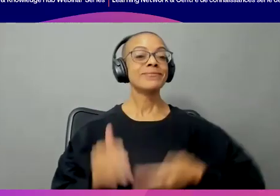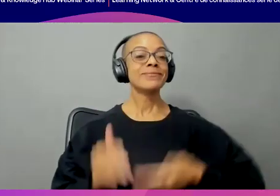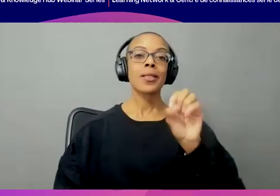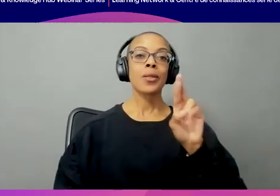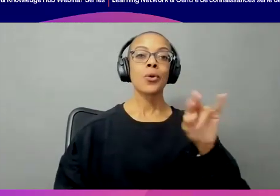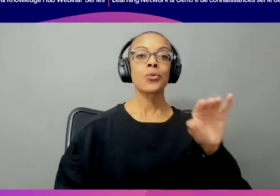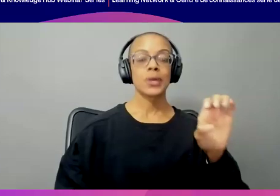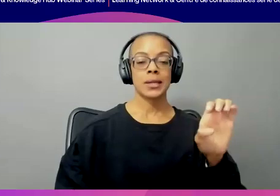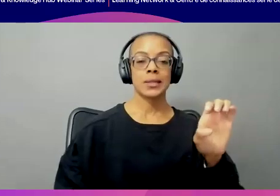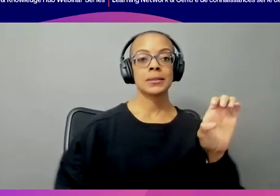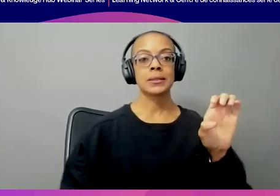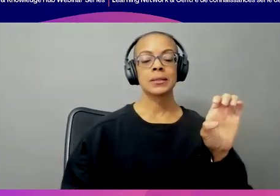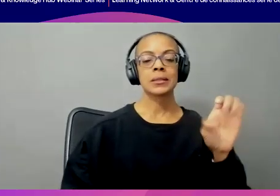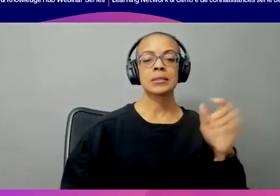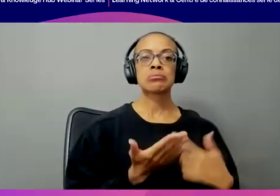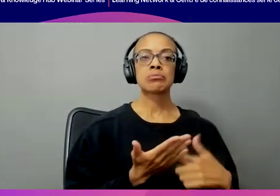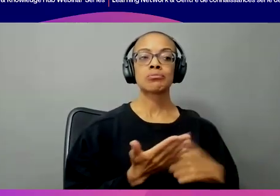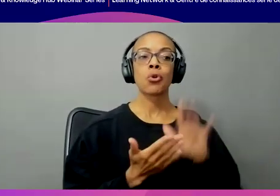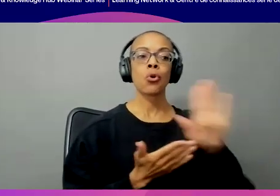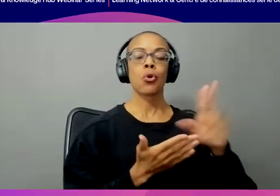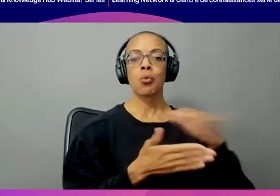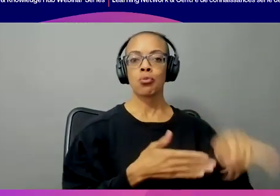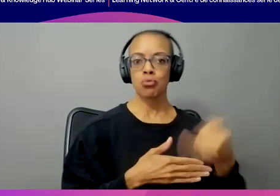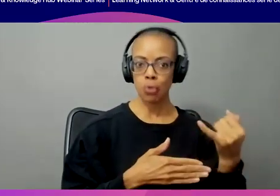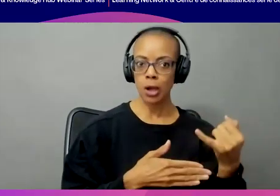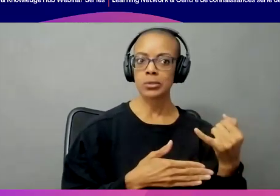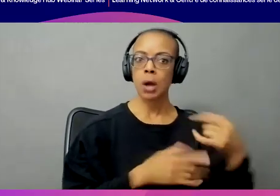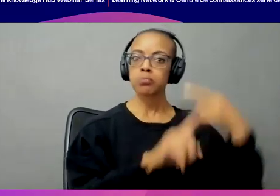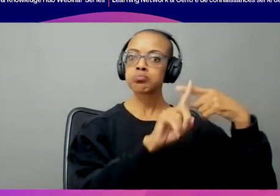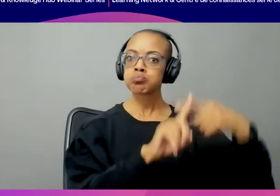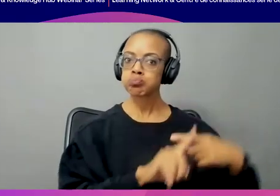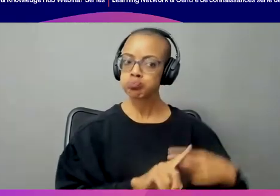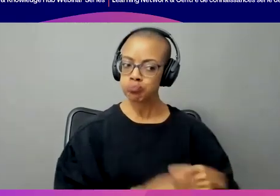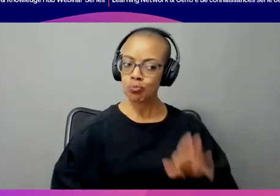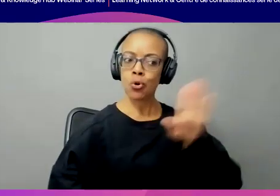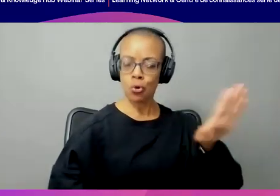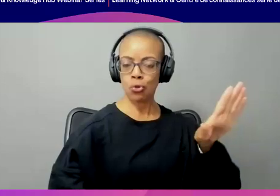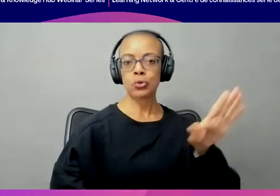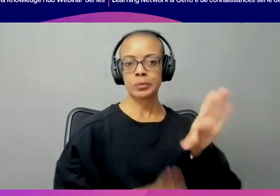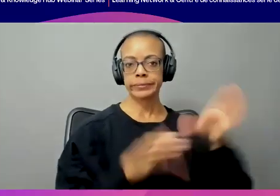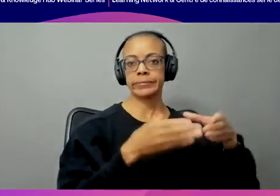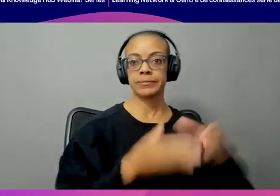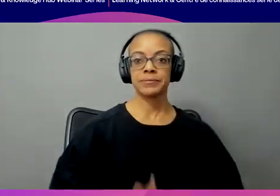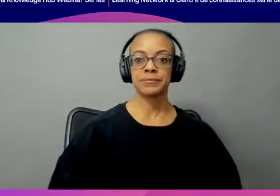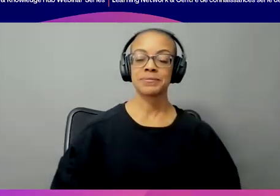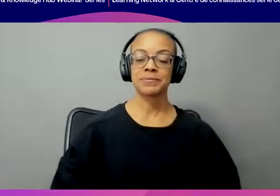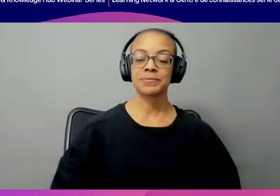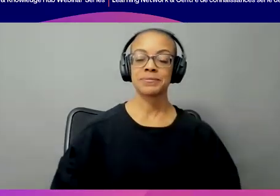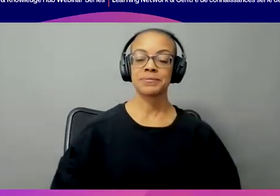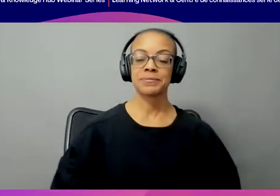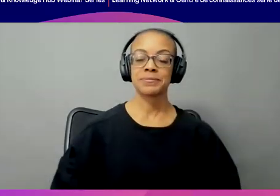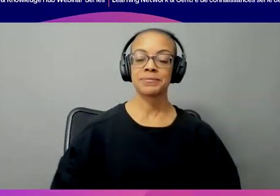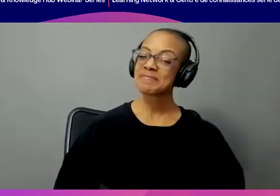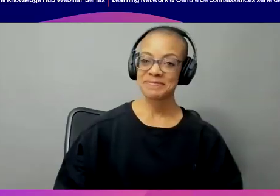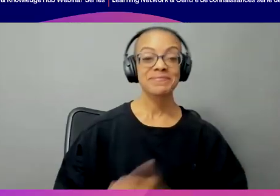about the project that she's been doing and some of the advantages in this context. Thank you, Katrina,